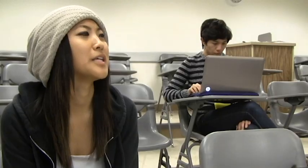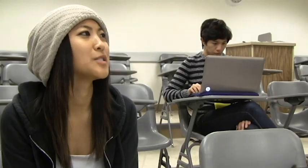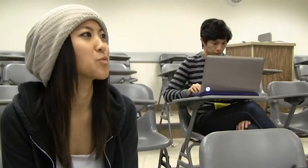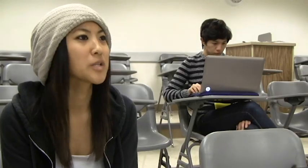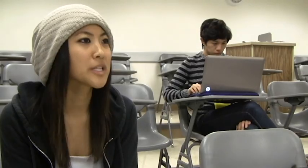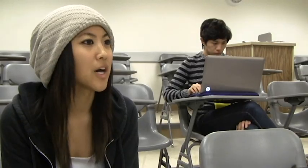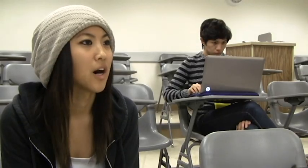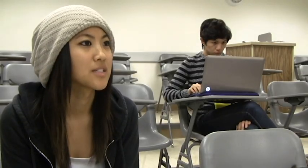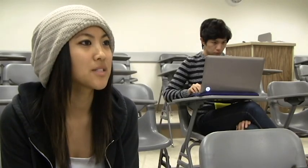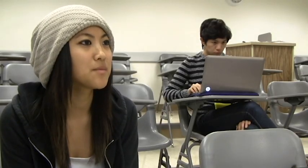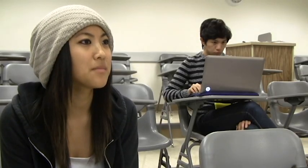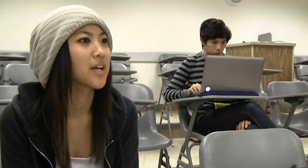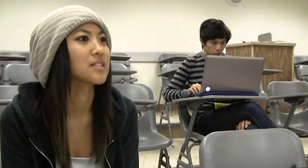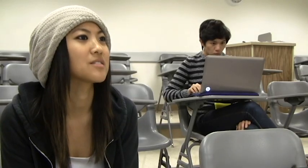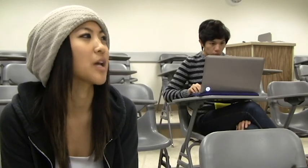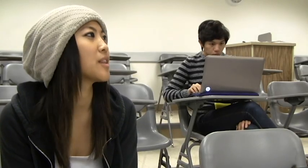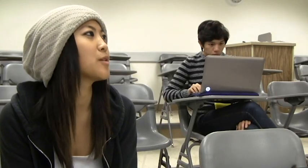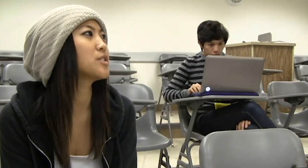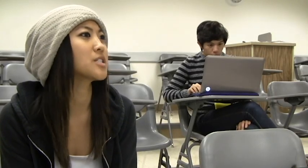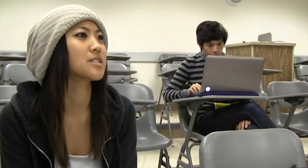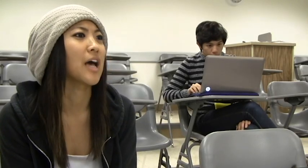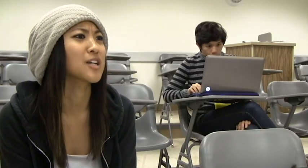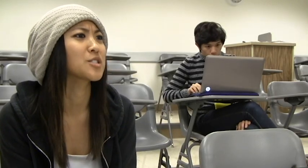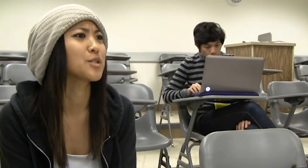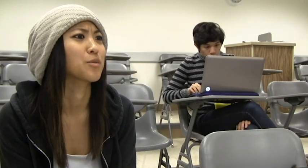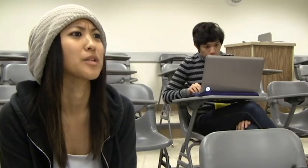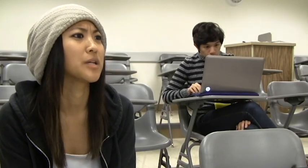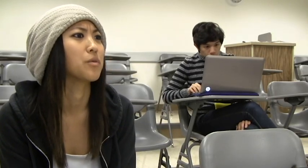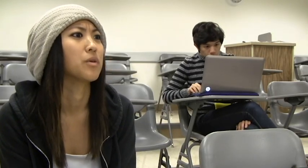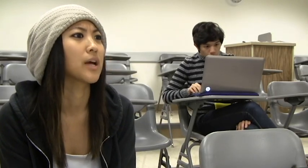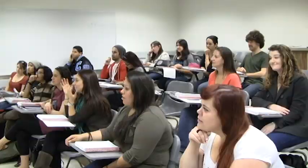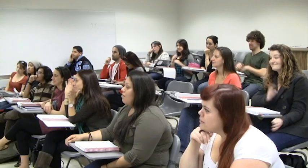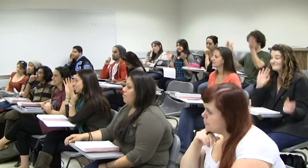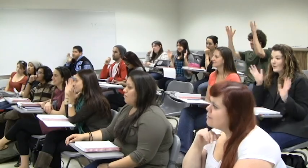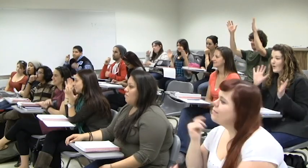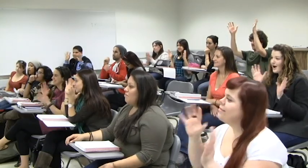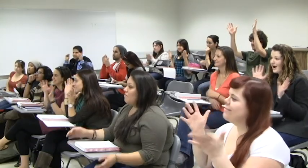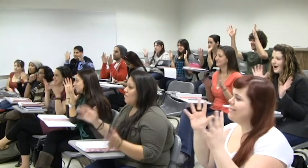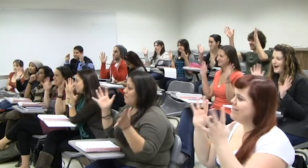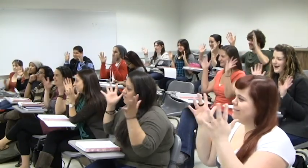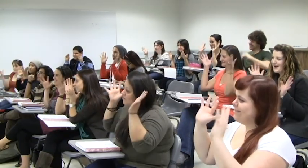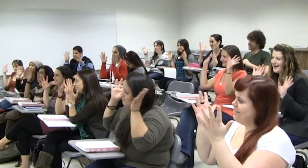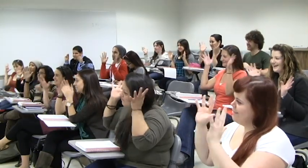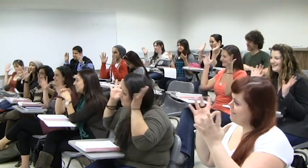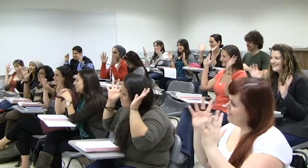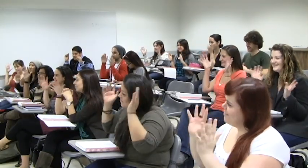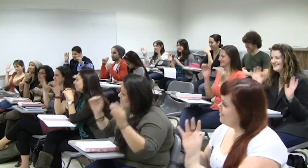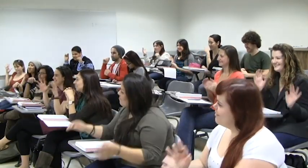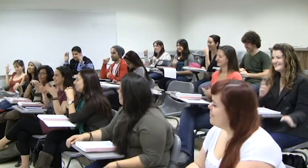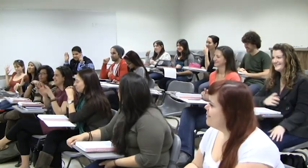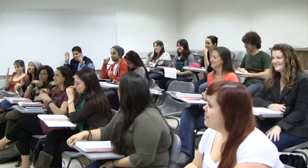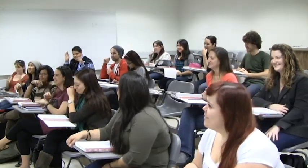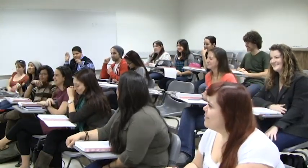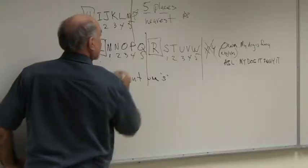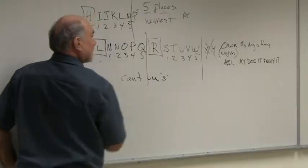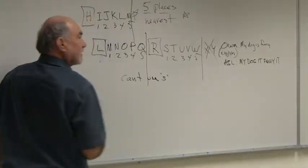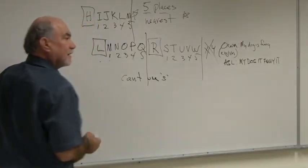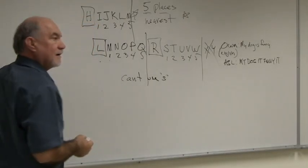He's really awesome, and sign language is actually really cool. This is Alma Camera with Beach News.